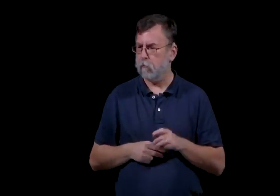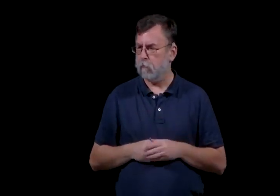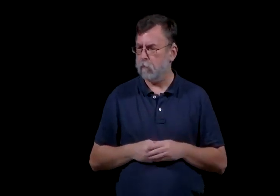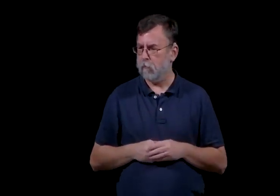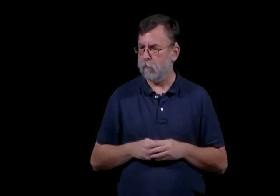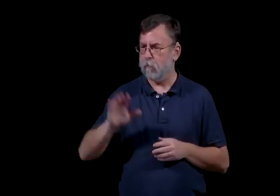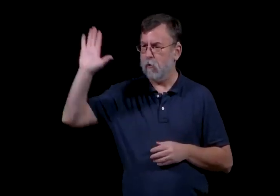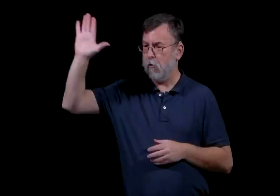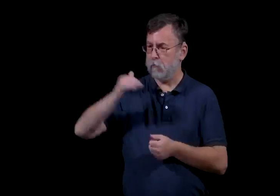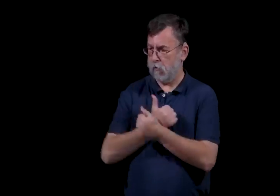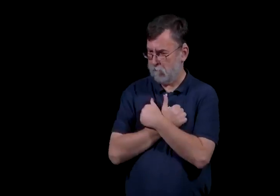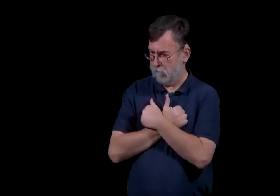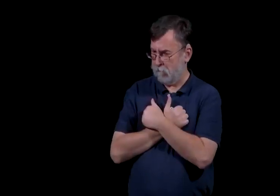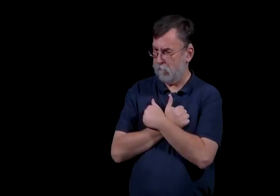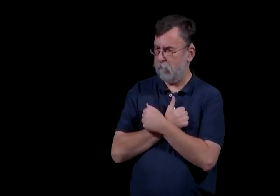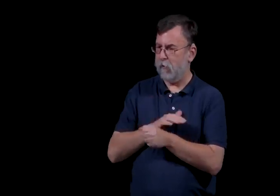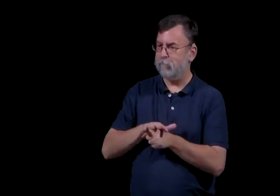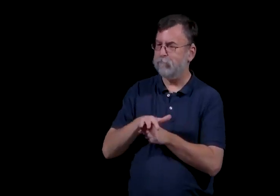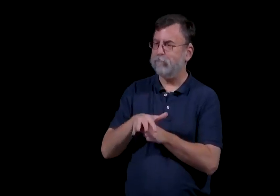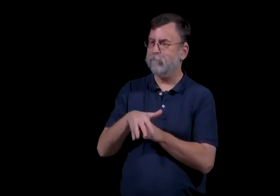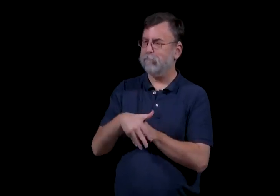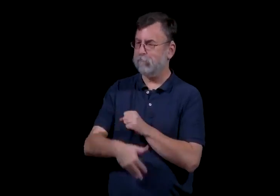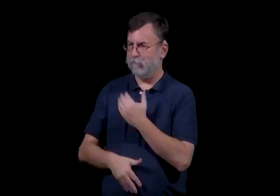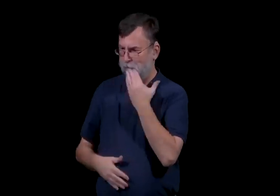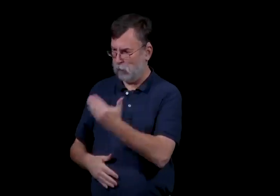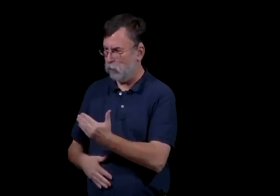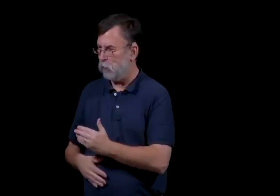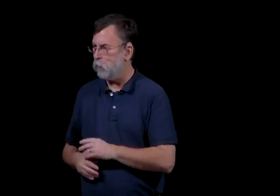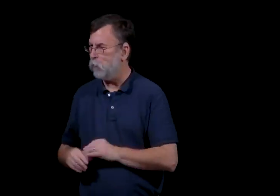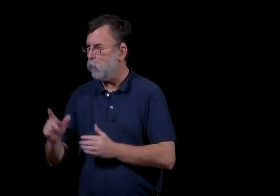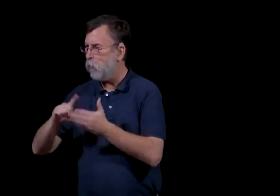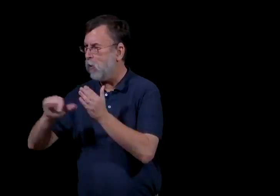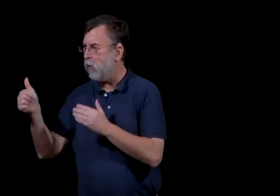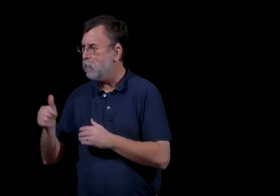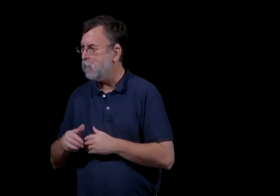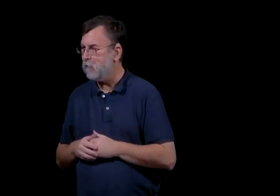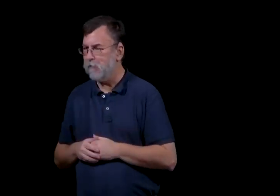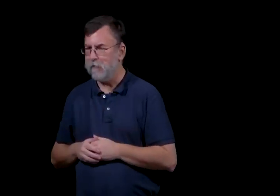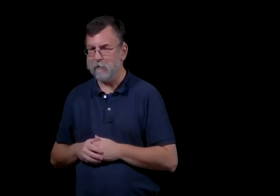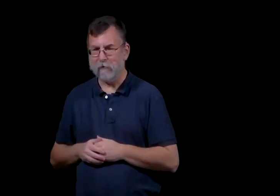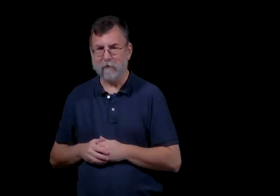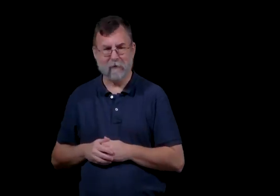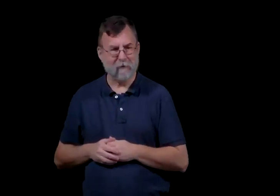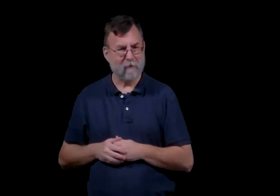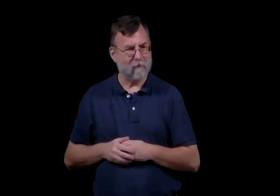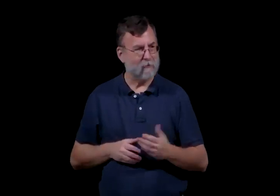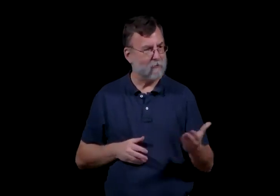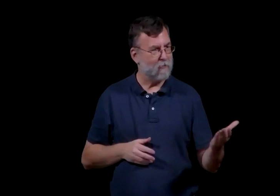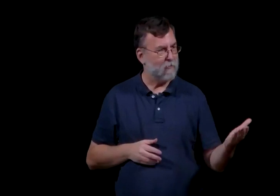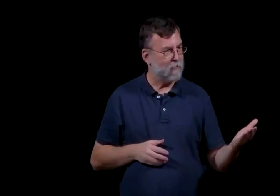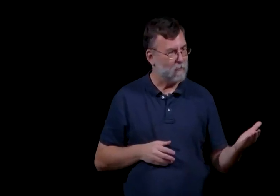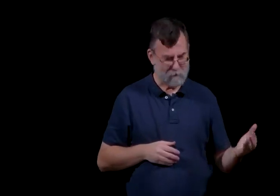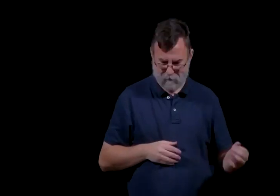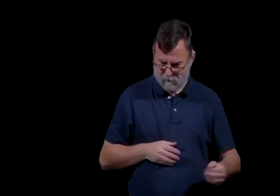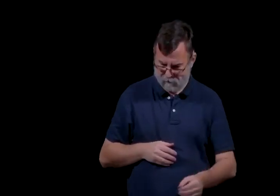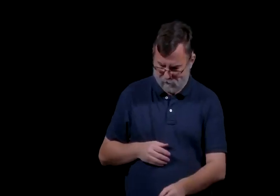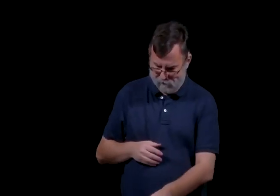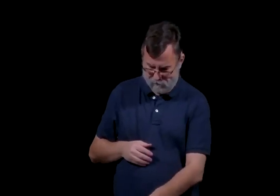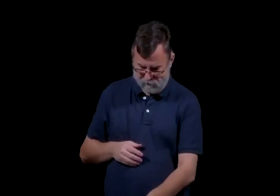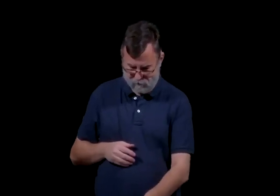Do you know what that means? That's God's love. Someone saying God's love is spilling over. Good one.